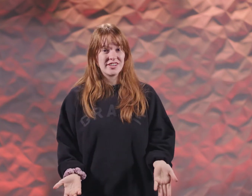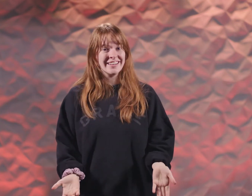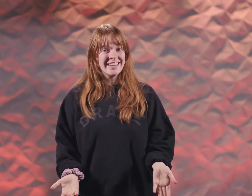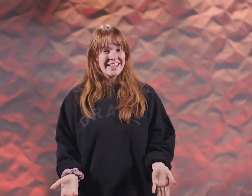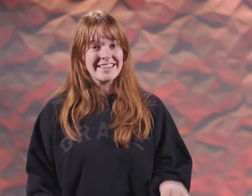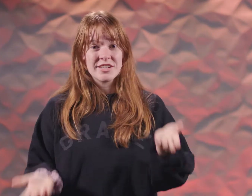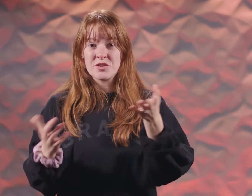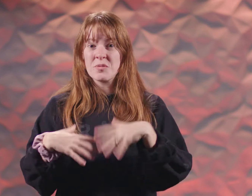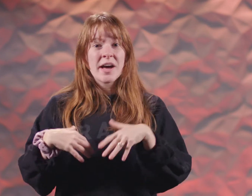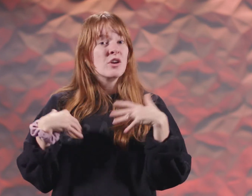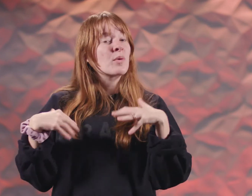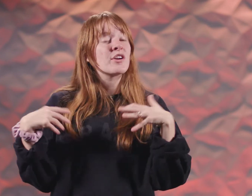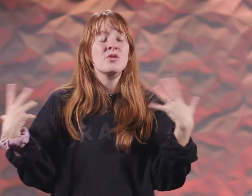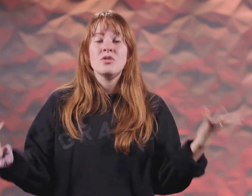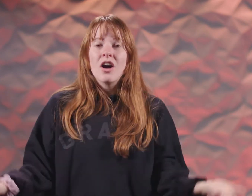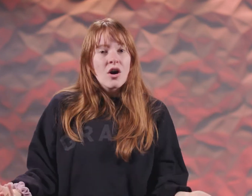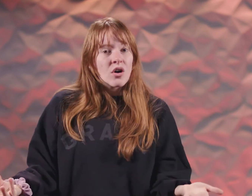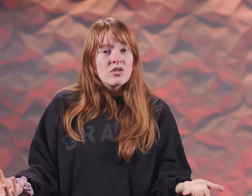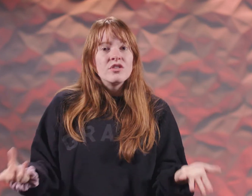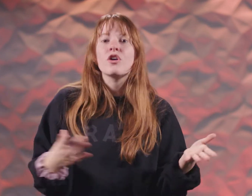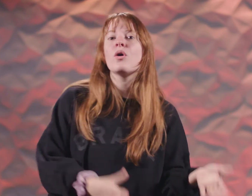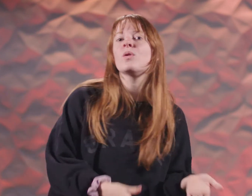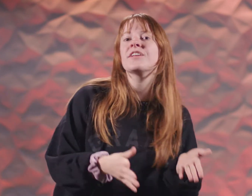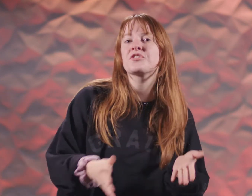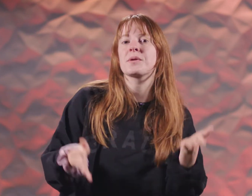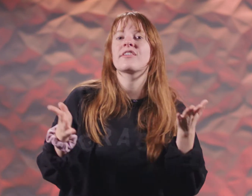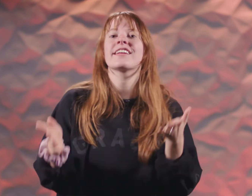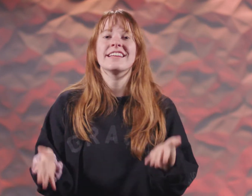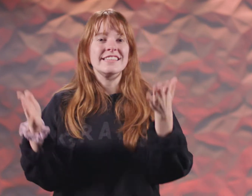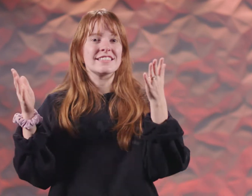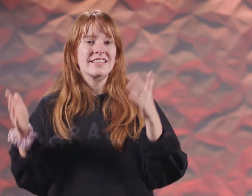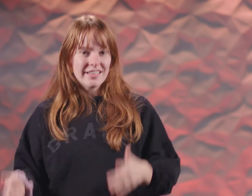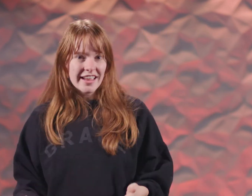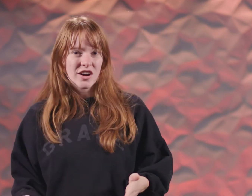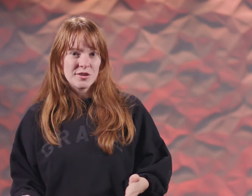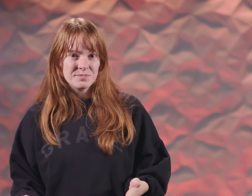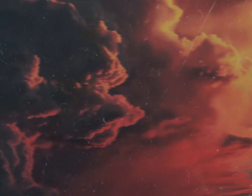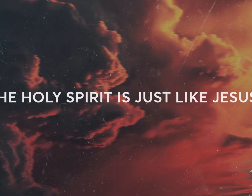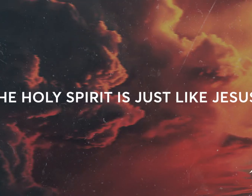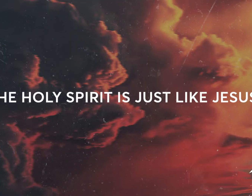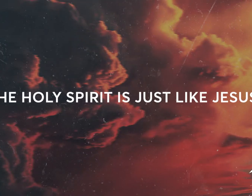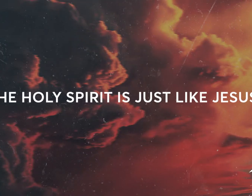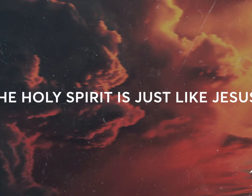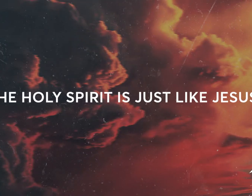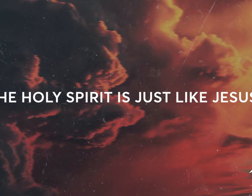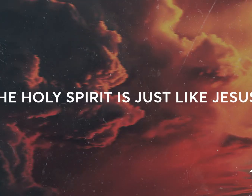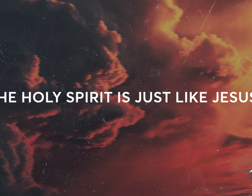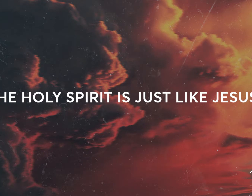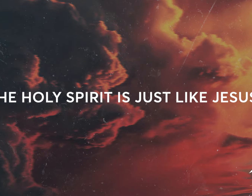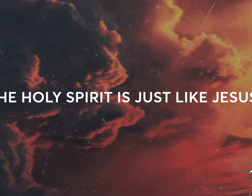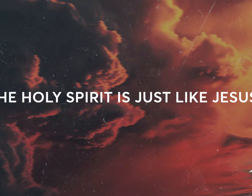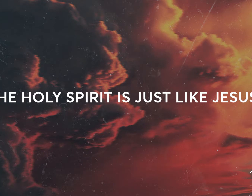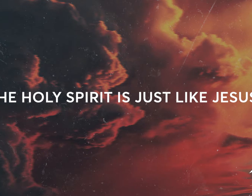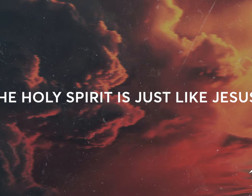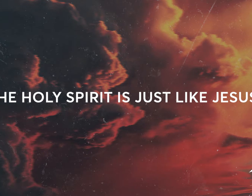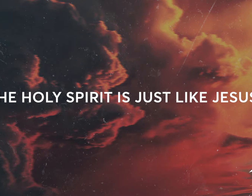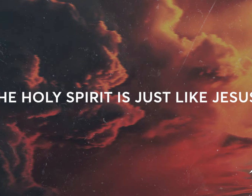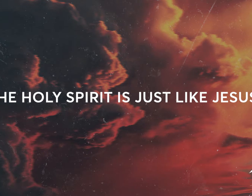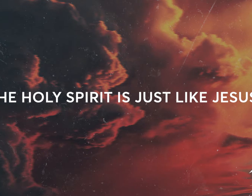And so no matter where you go, the Holy Spirit is there. Number four, the Holy Spirit is just like